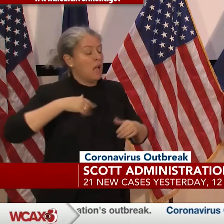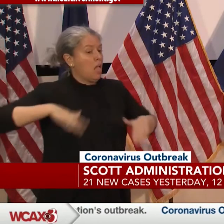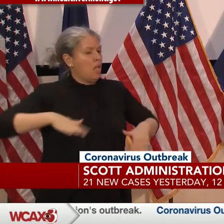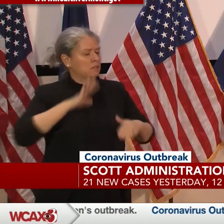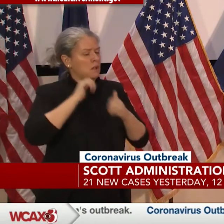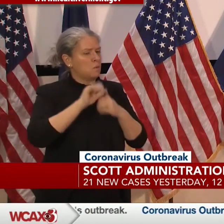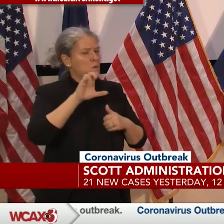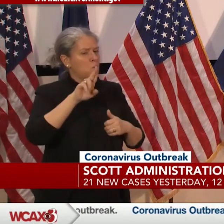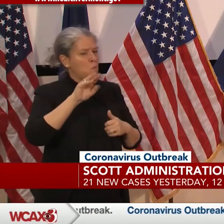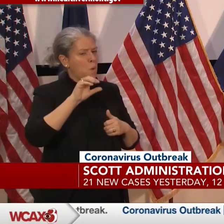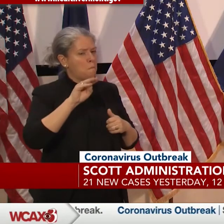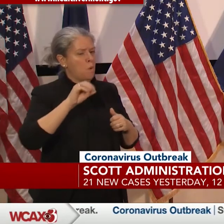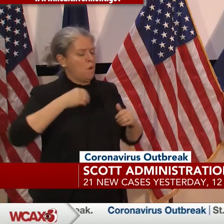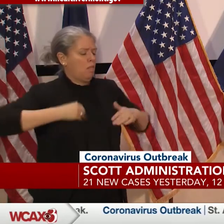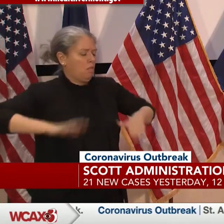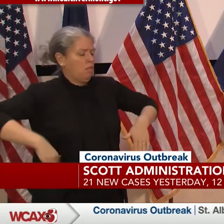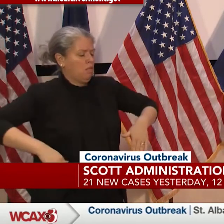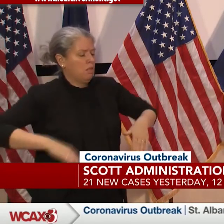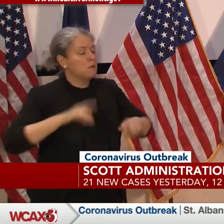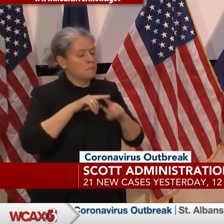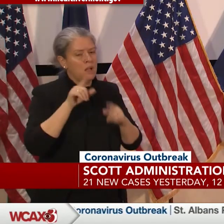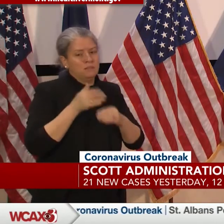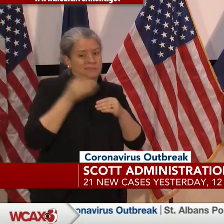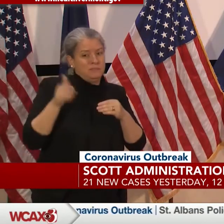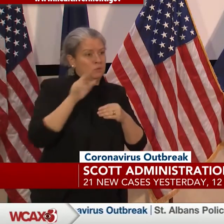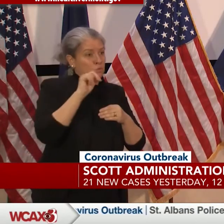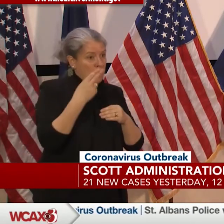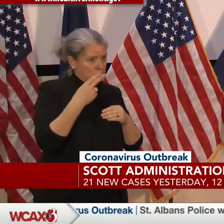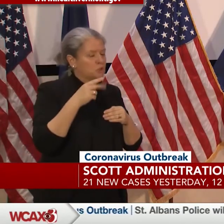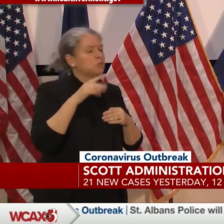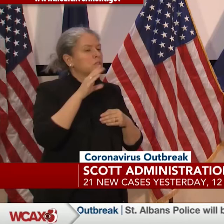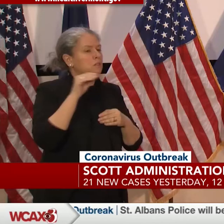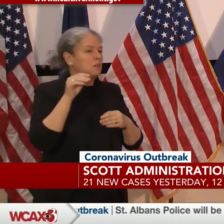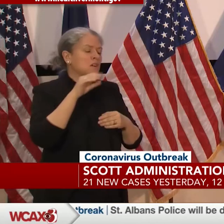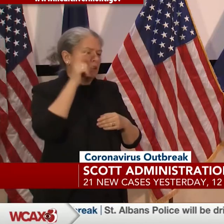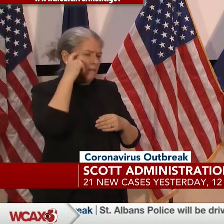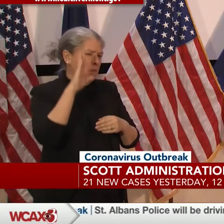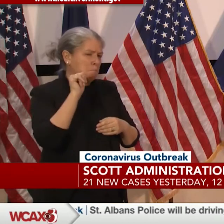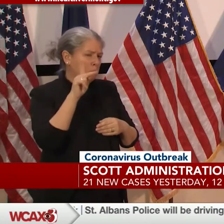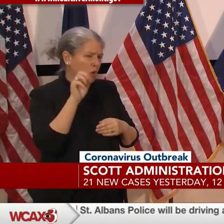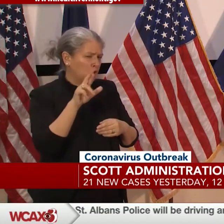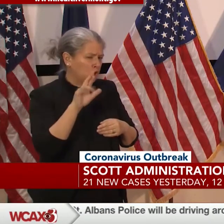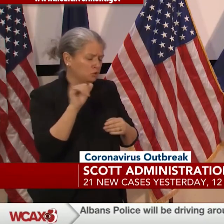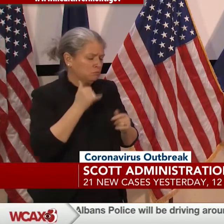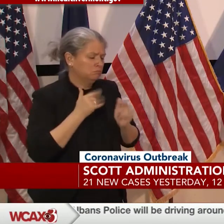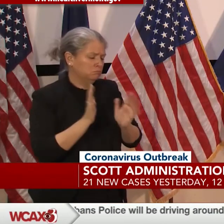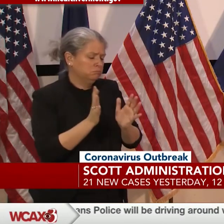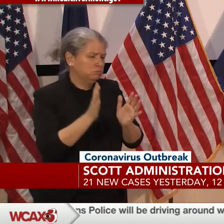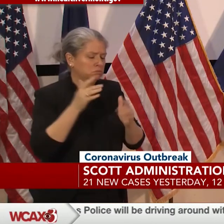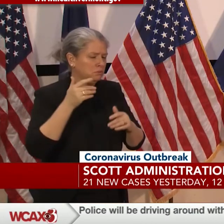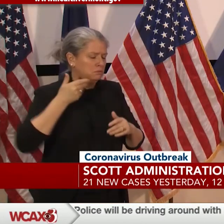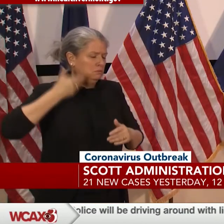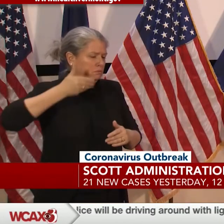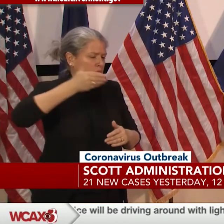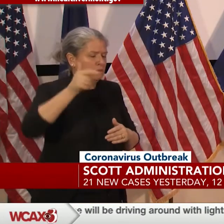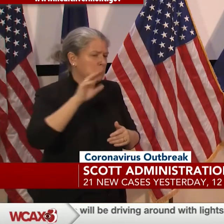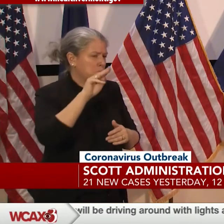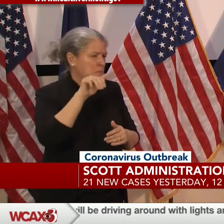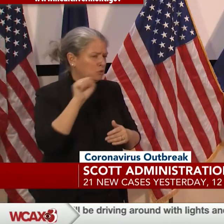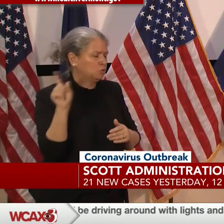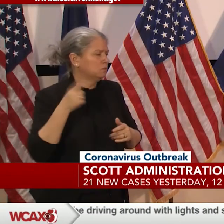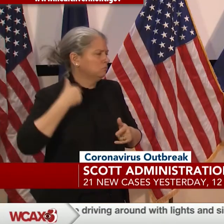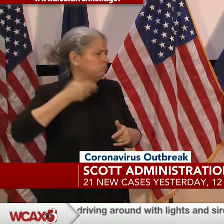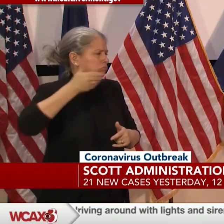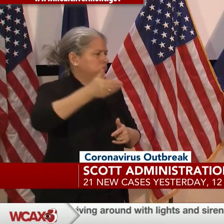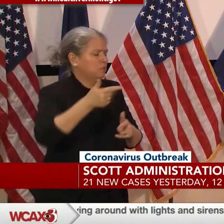neighbors, Governor Sununu, Governor Baker in particular, I speak to on a regular basis. So